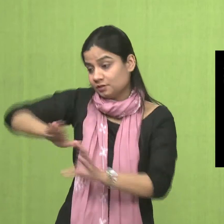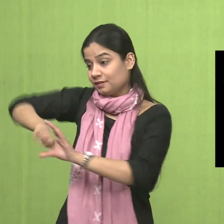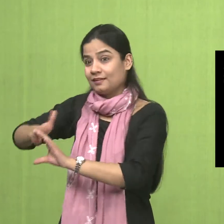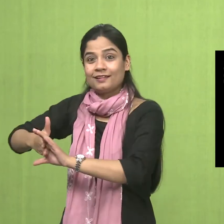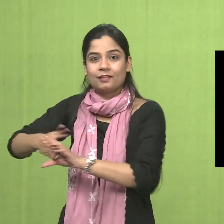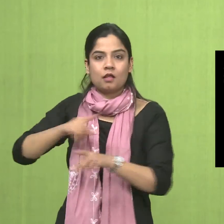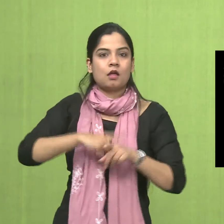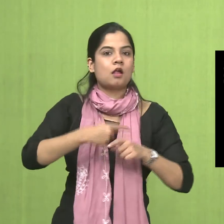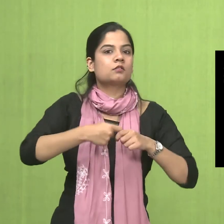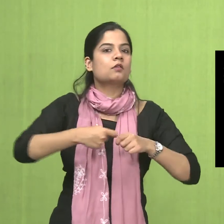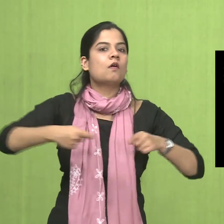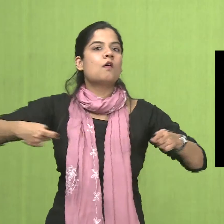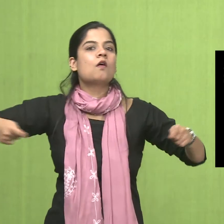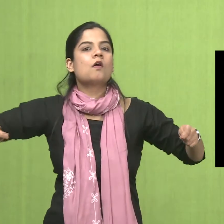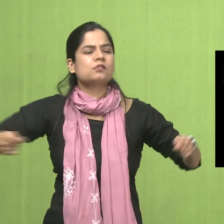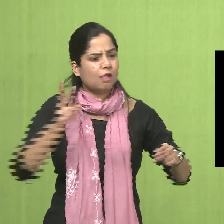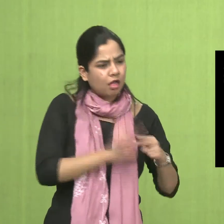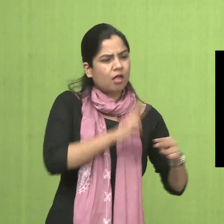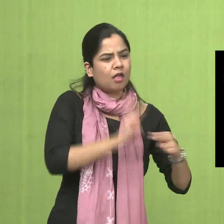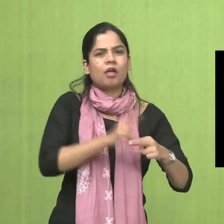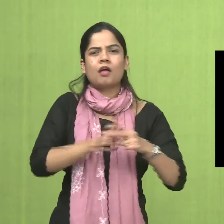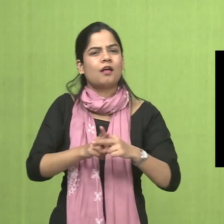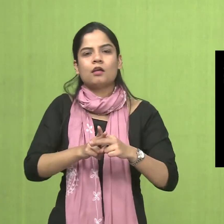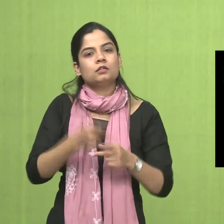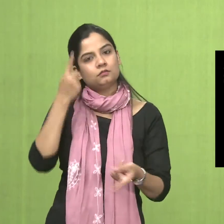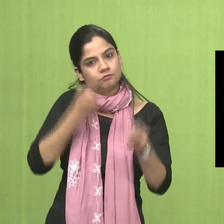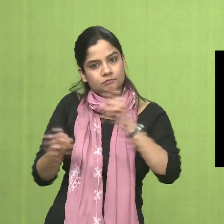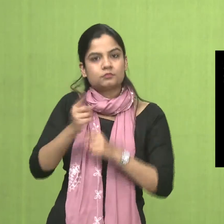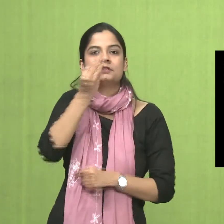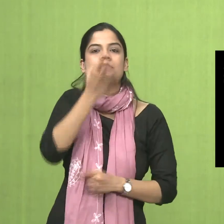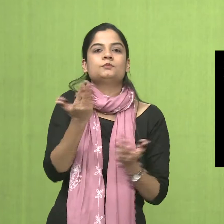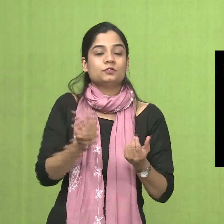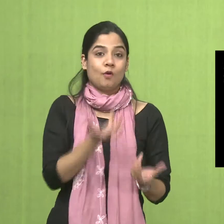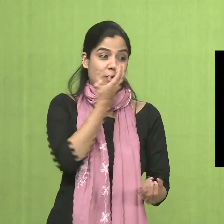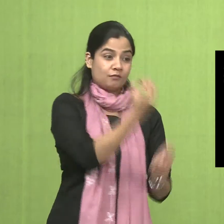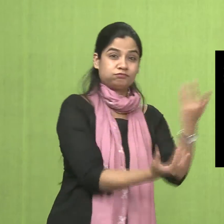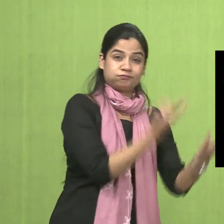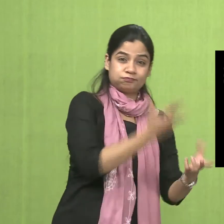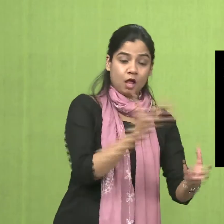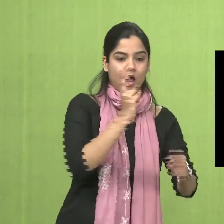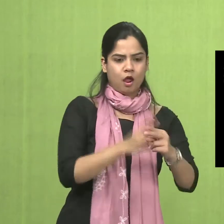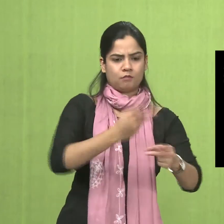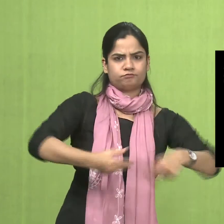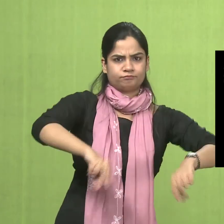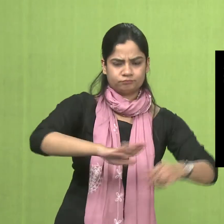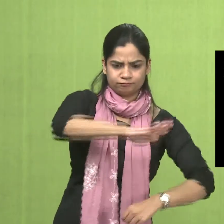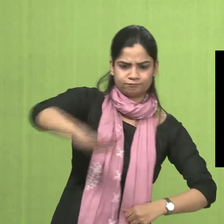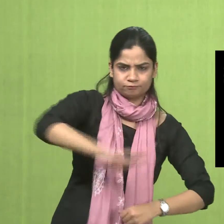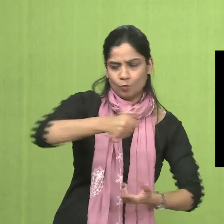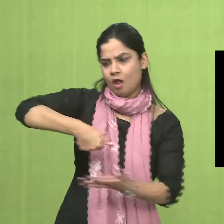example, doughing the flour, cooking eggs and making tea. All this can be done at the same time instead of doing